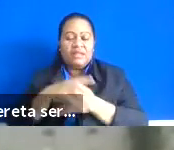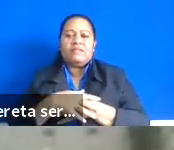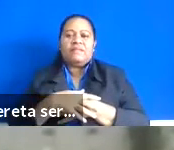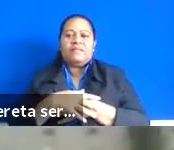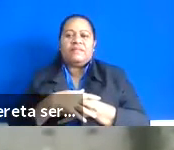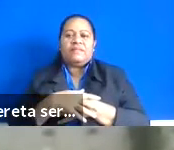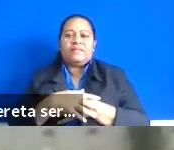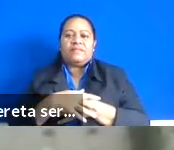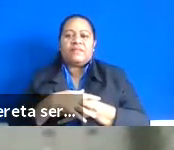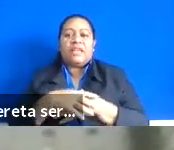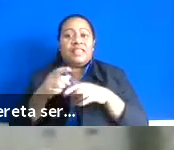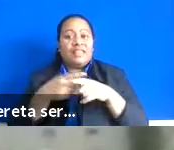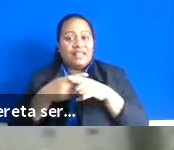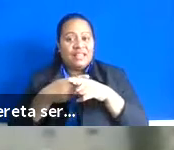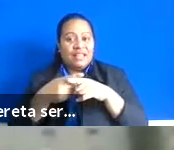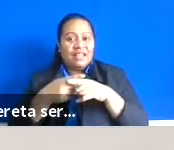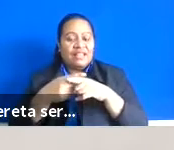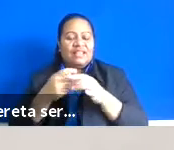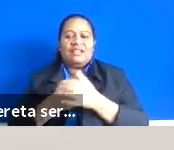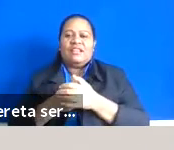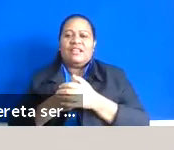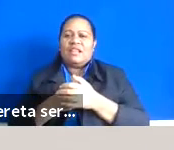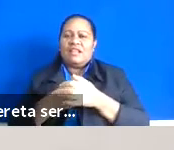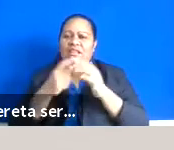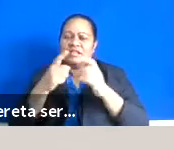and the formation of the clouds.